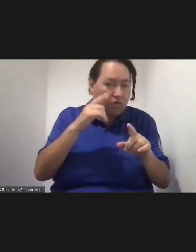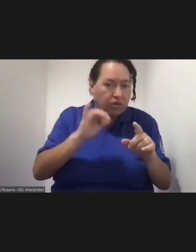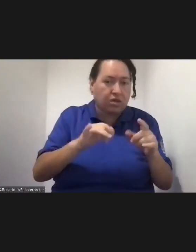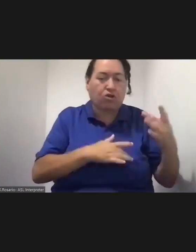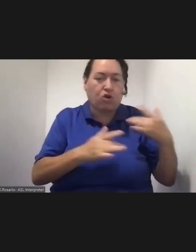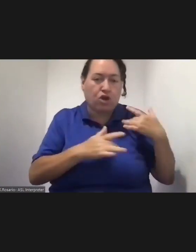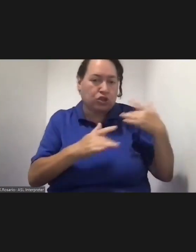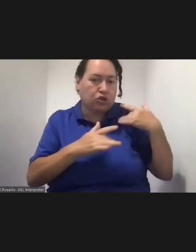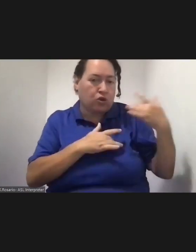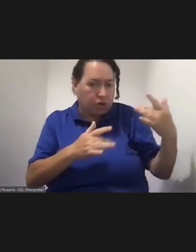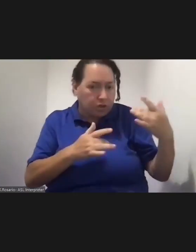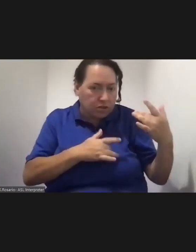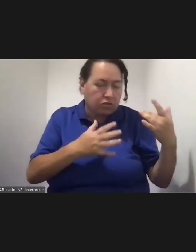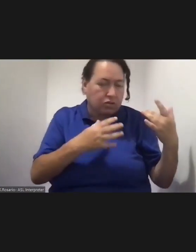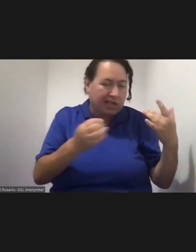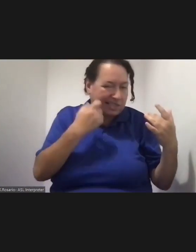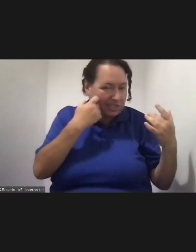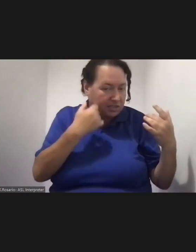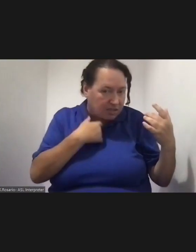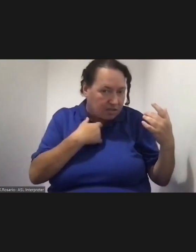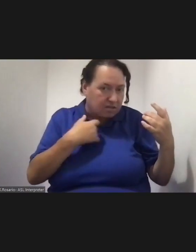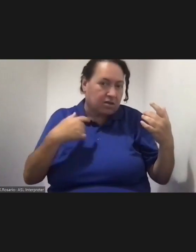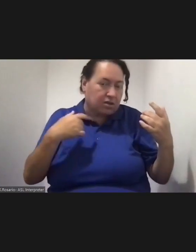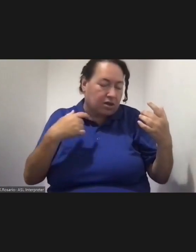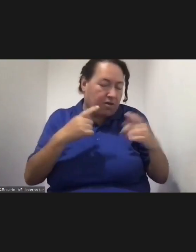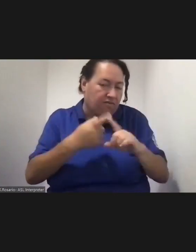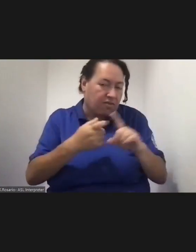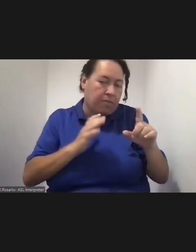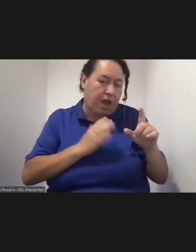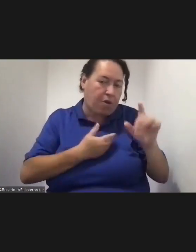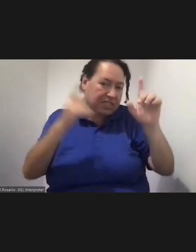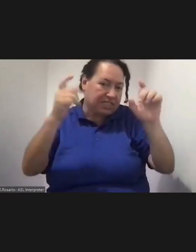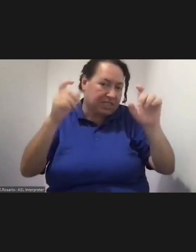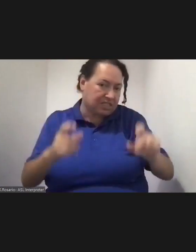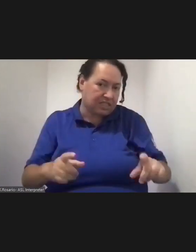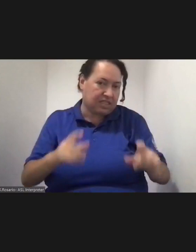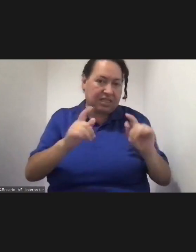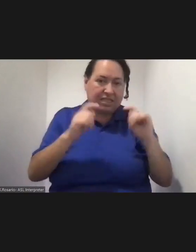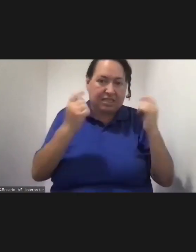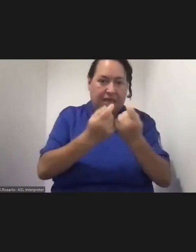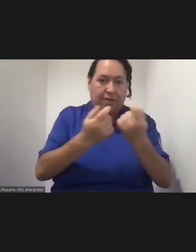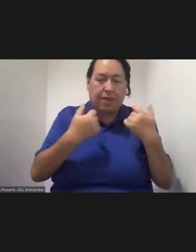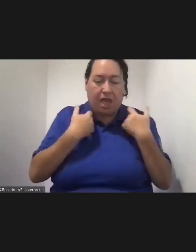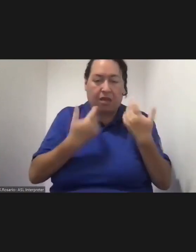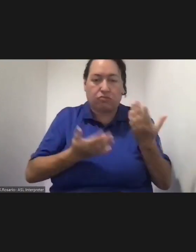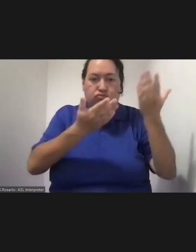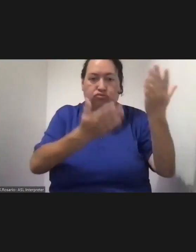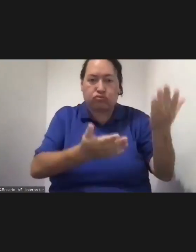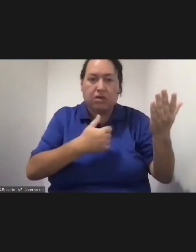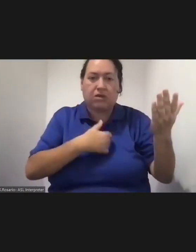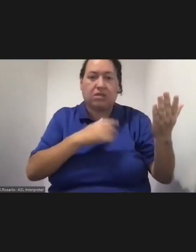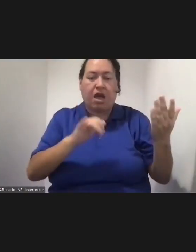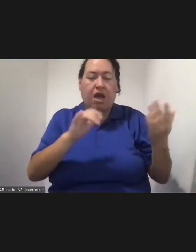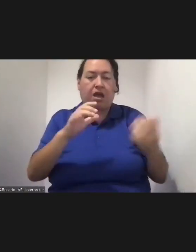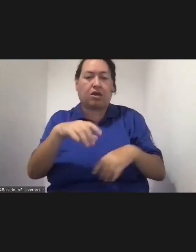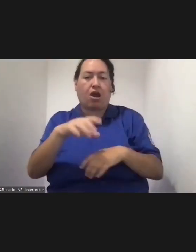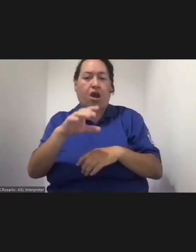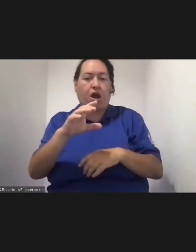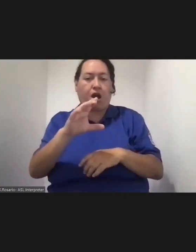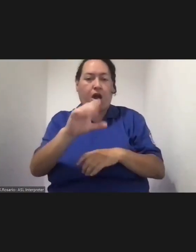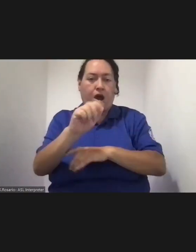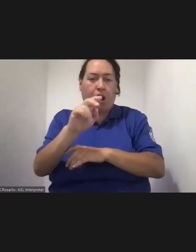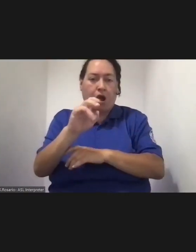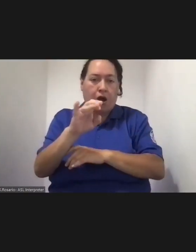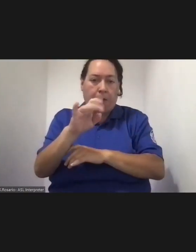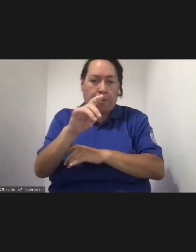positives we have seen recently as a result of our testing. The team with me today, as the Governor has introduced, is Dr. Cabrera, who is our Chief Medical